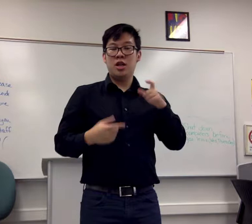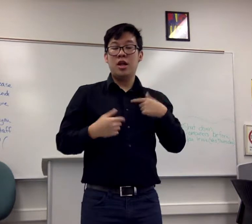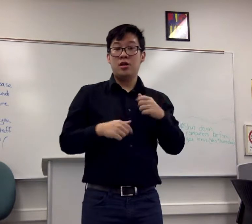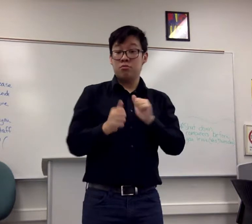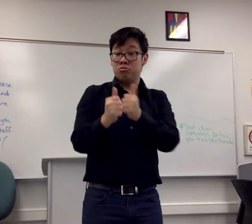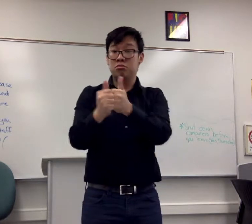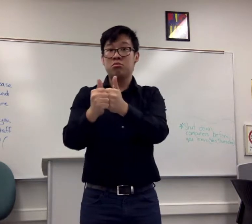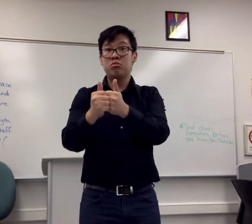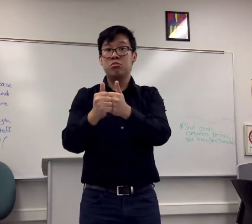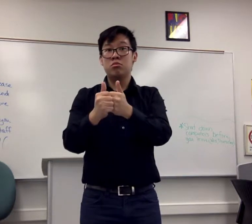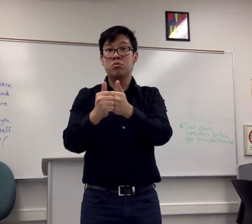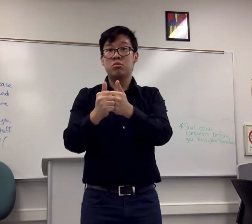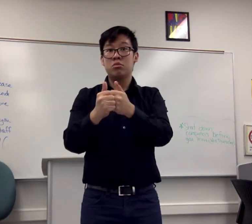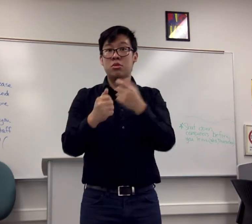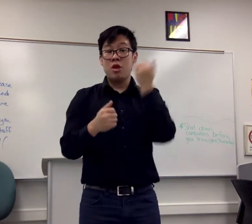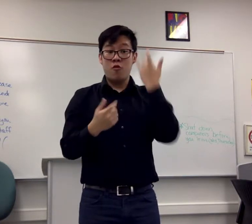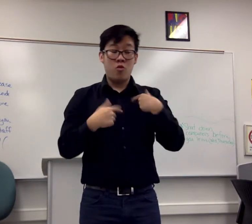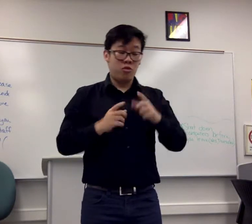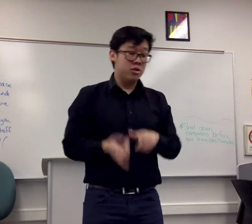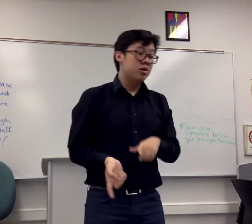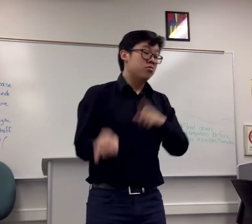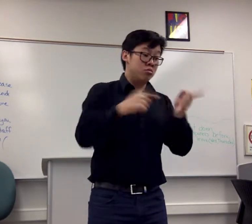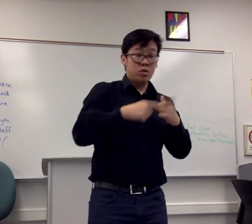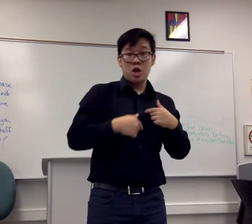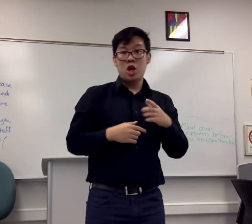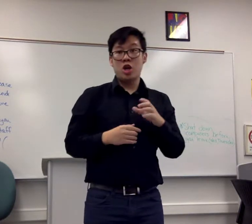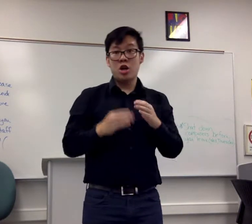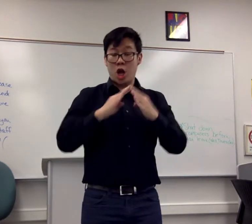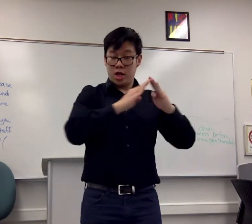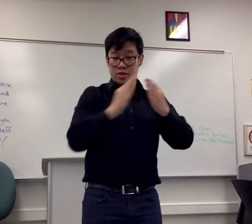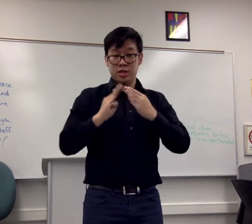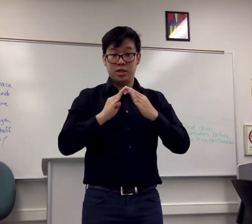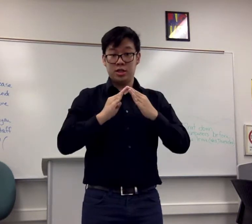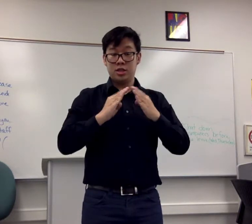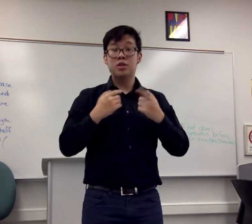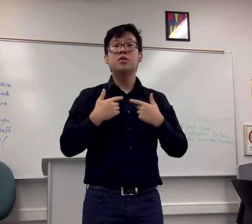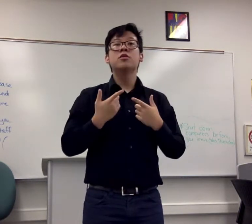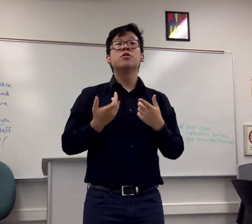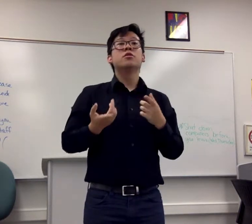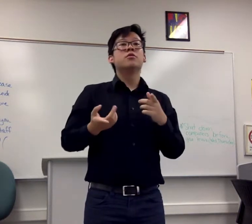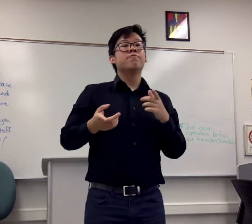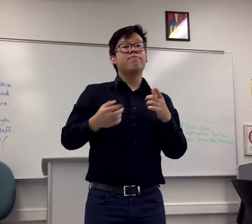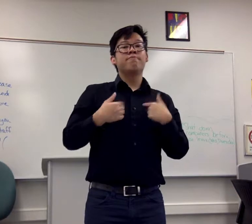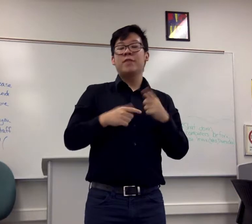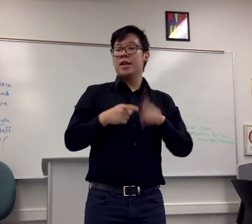from like county to county, you might be able to slip on the radar. Interesting. Good to know.